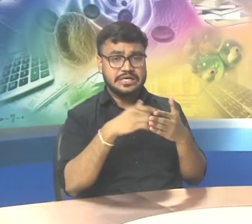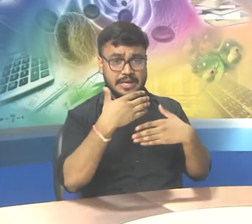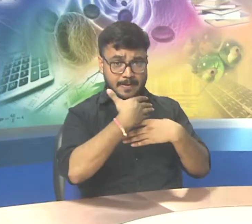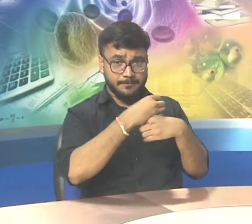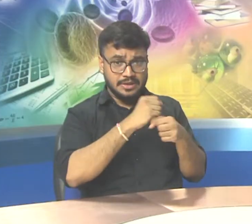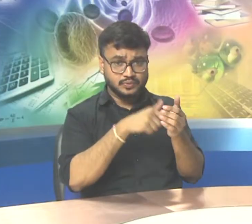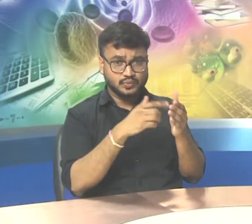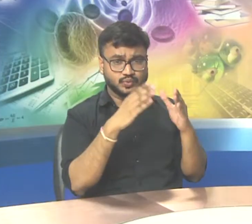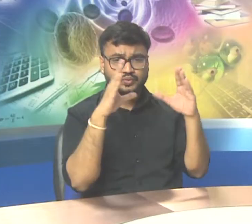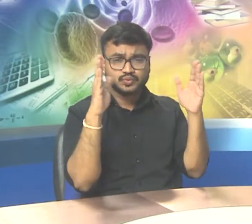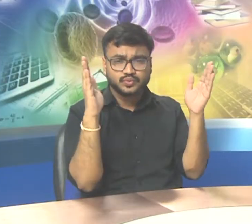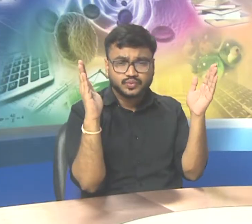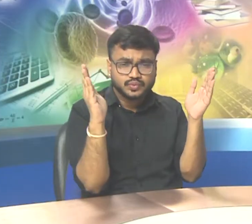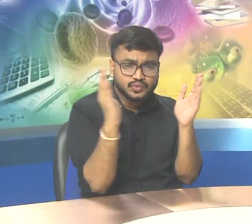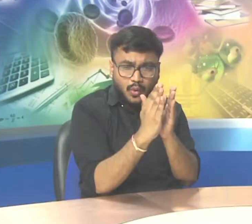energy.